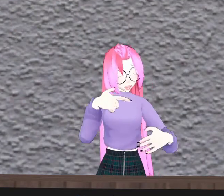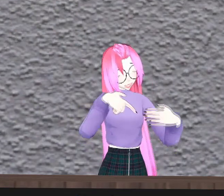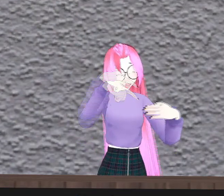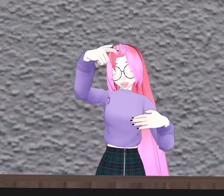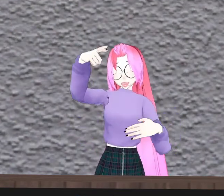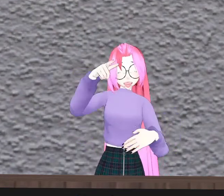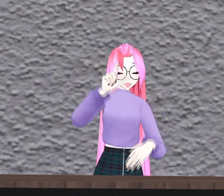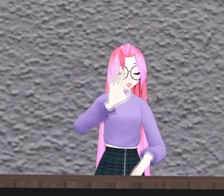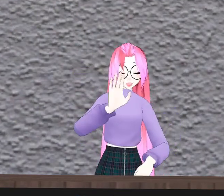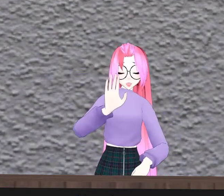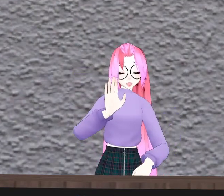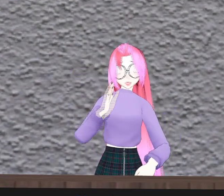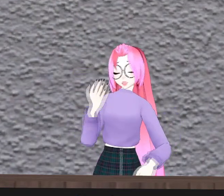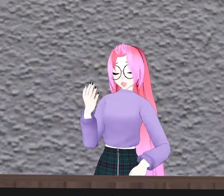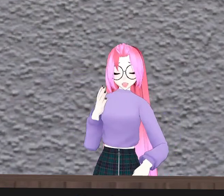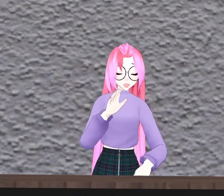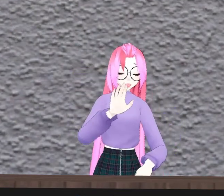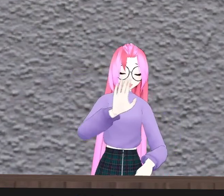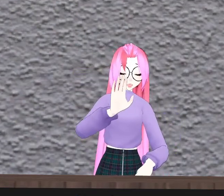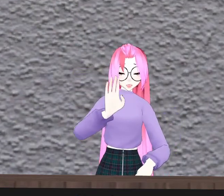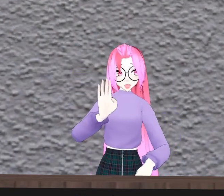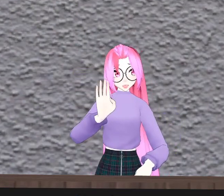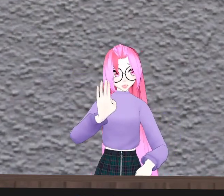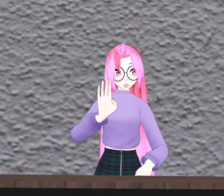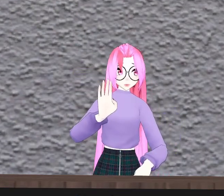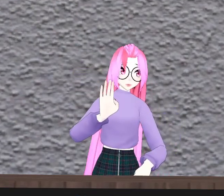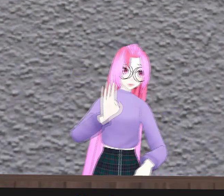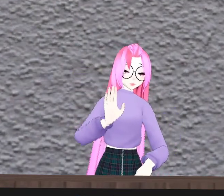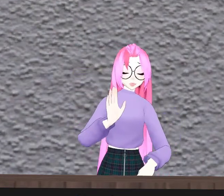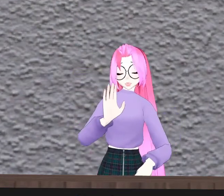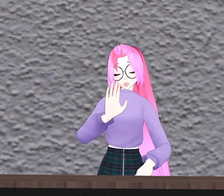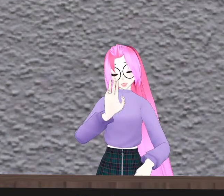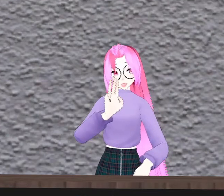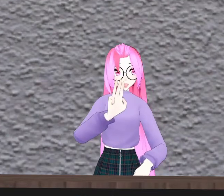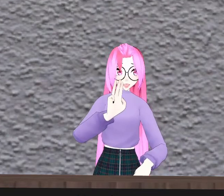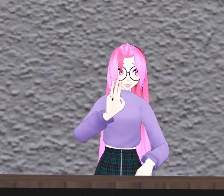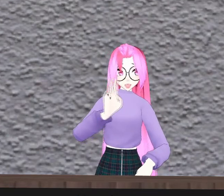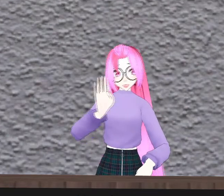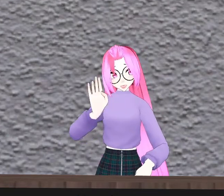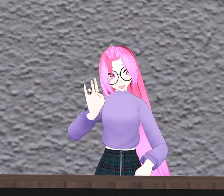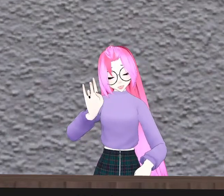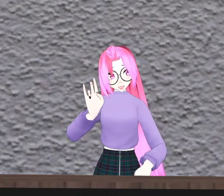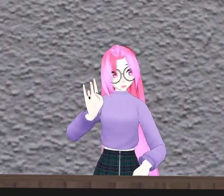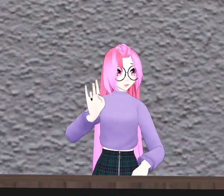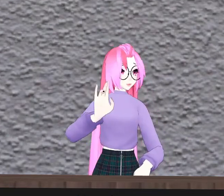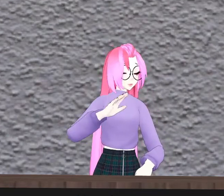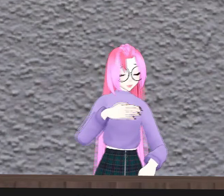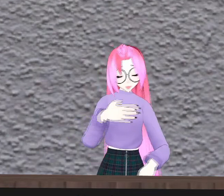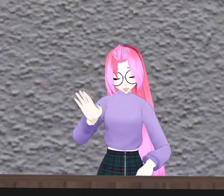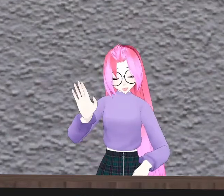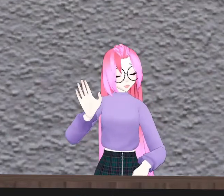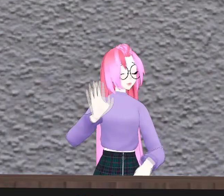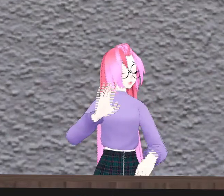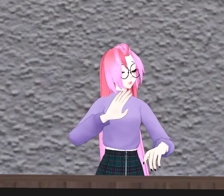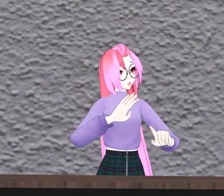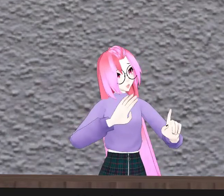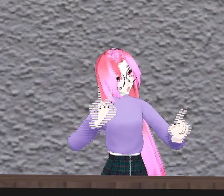stuff over that, all it is so like 54, 5, 4, 67, 6, 7, whatever.